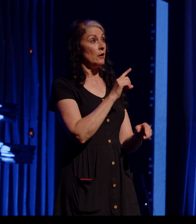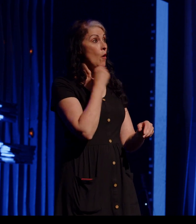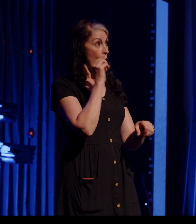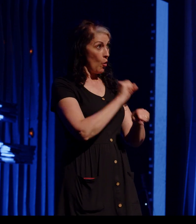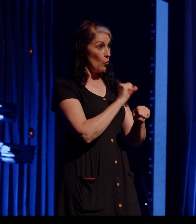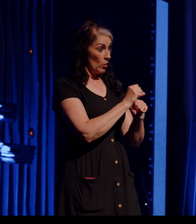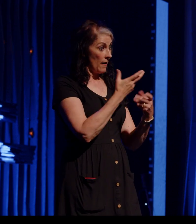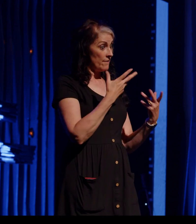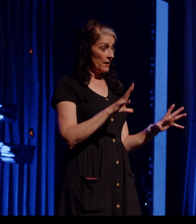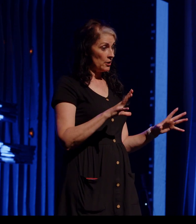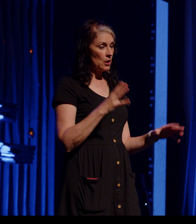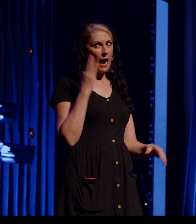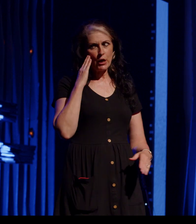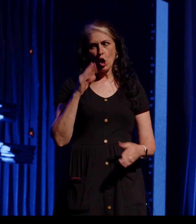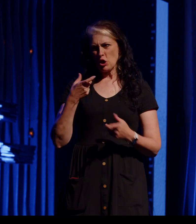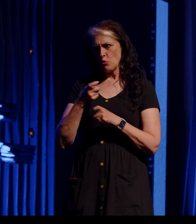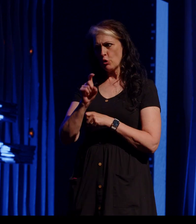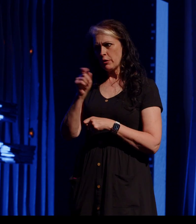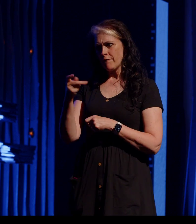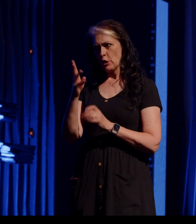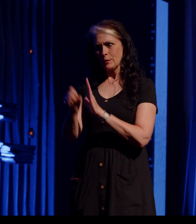know, you ruined a few seasons.